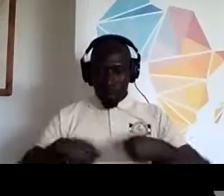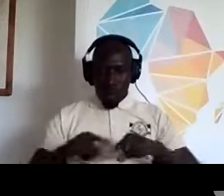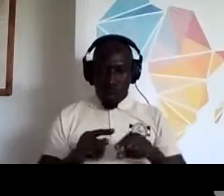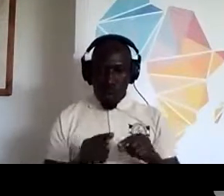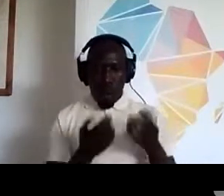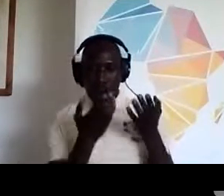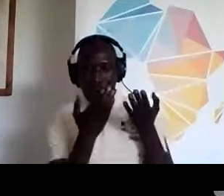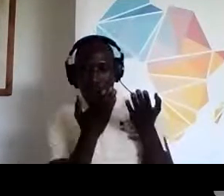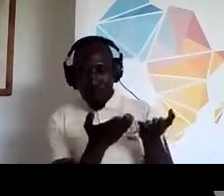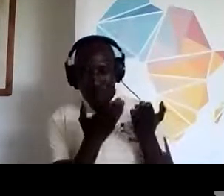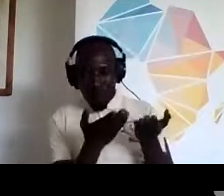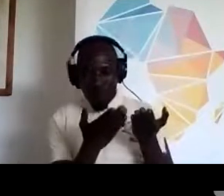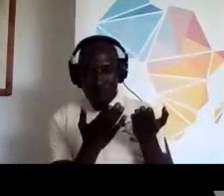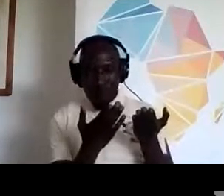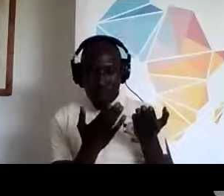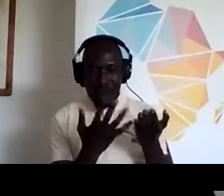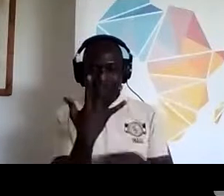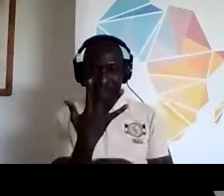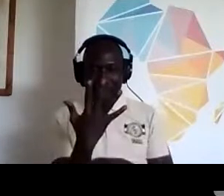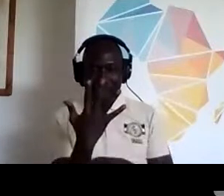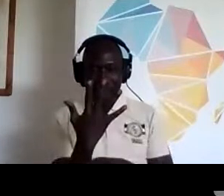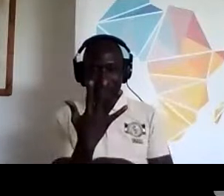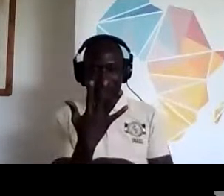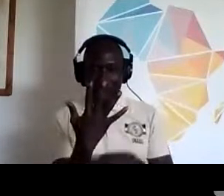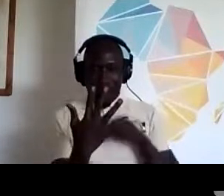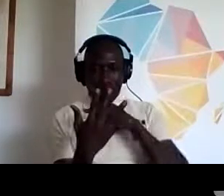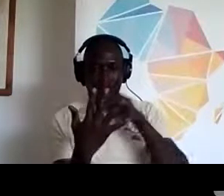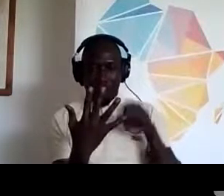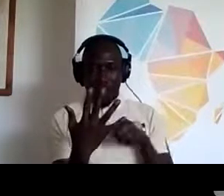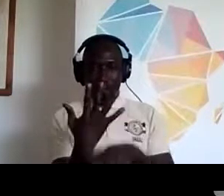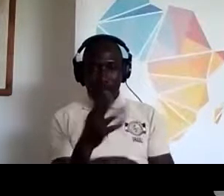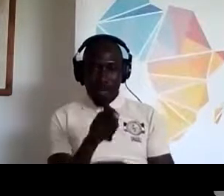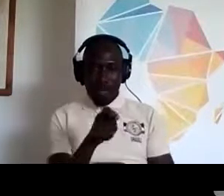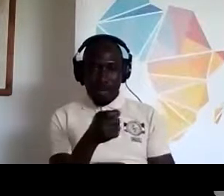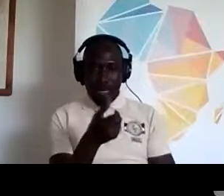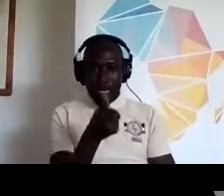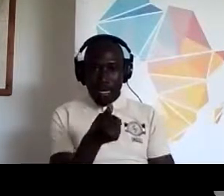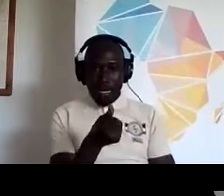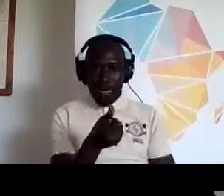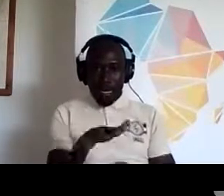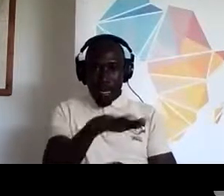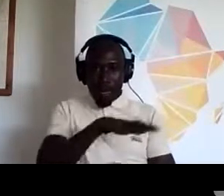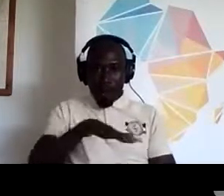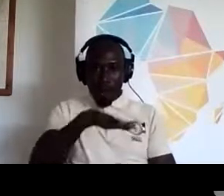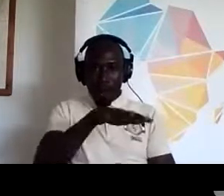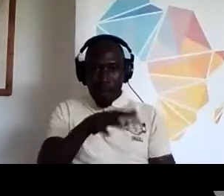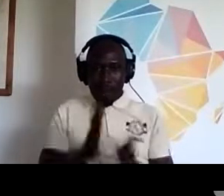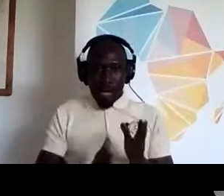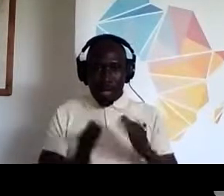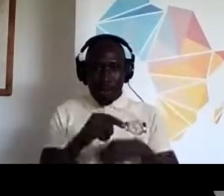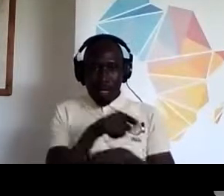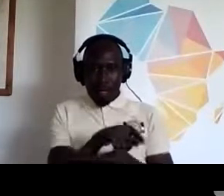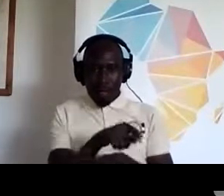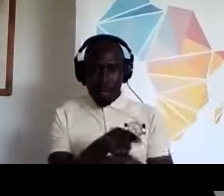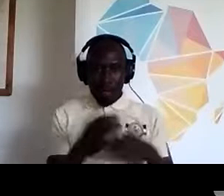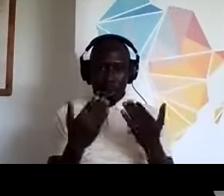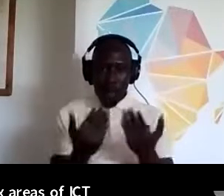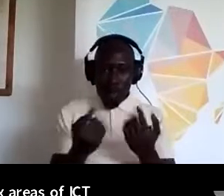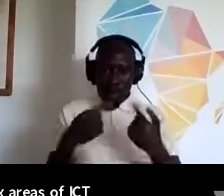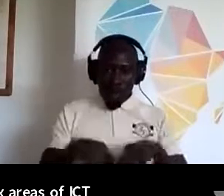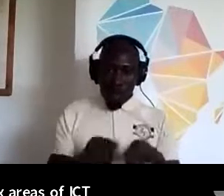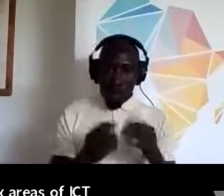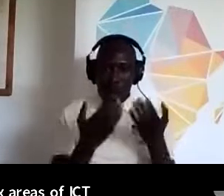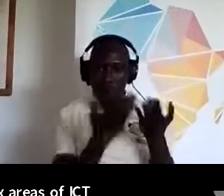covered 5 of the key 6 areas of ICT accessibility. We